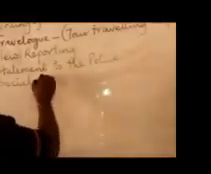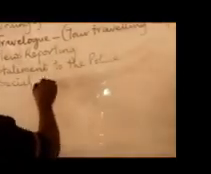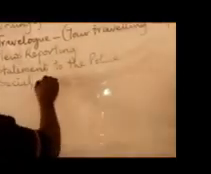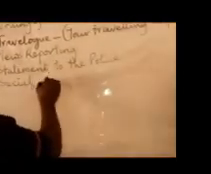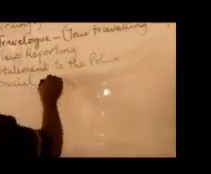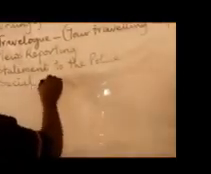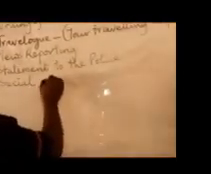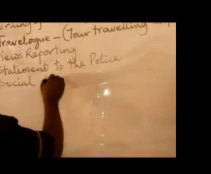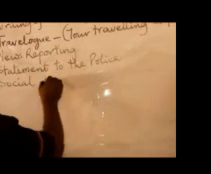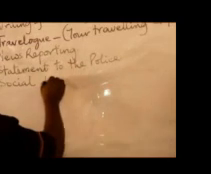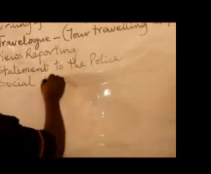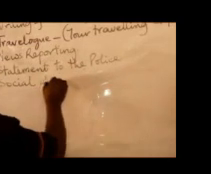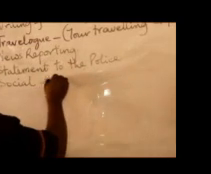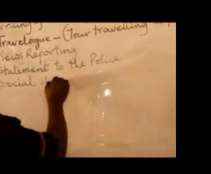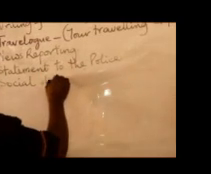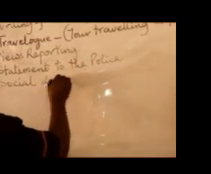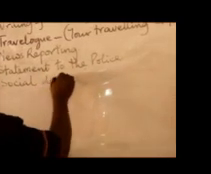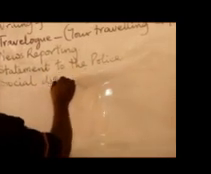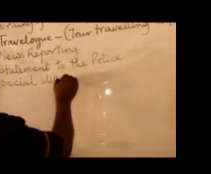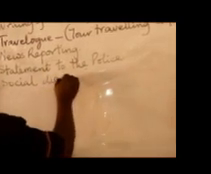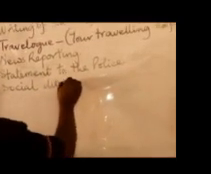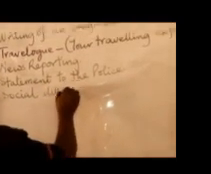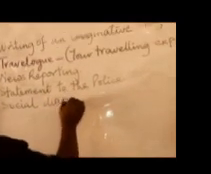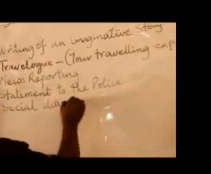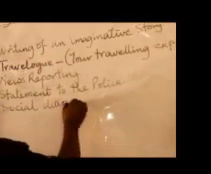Social diaries.